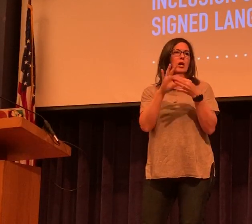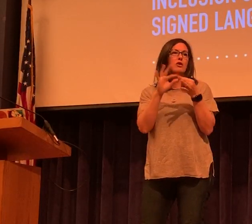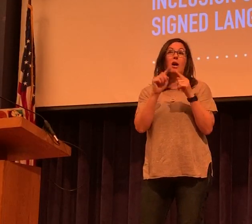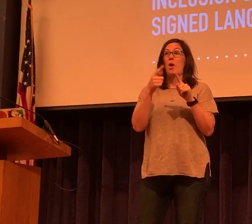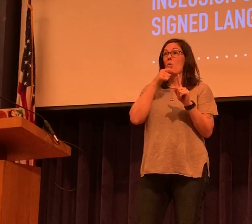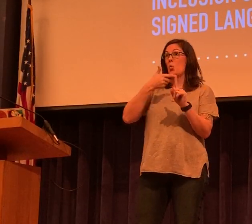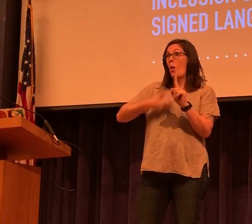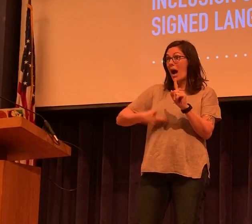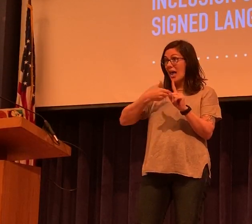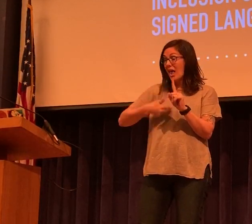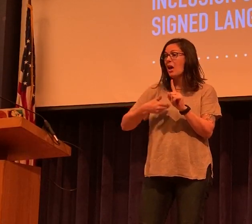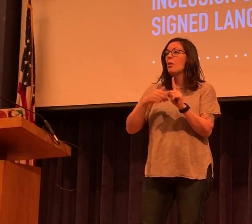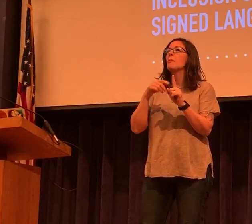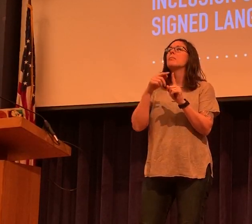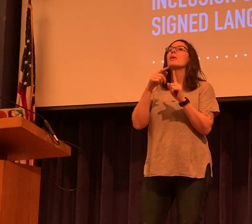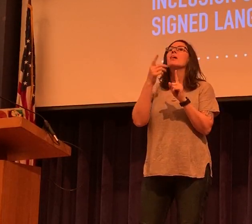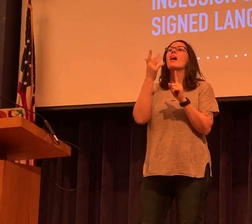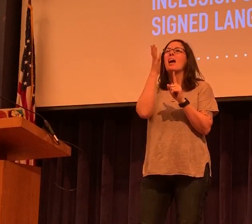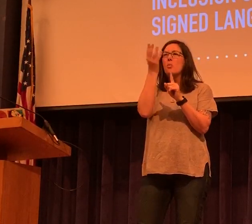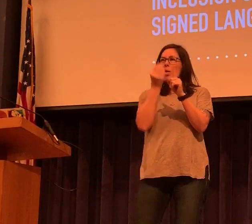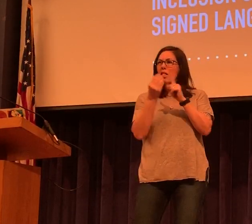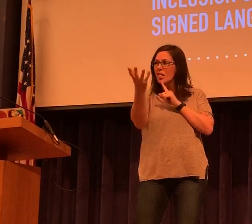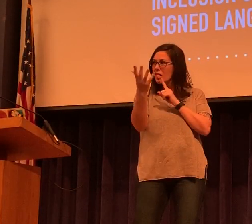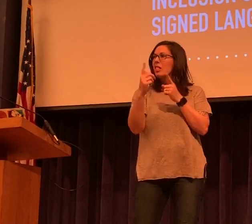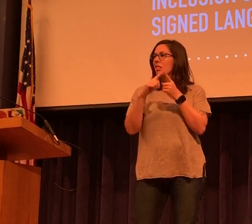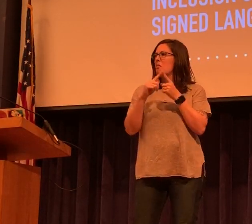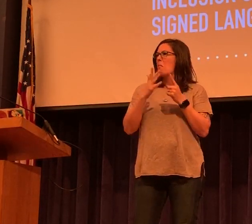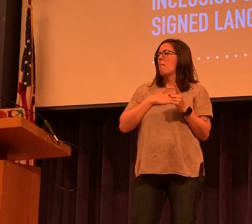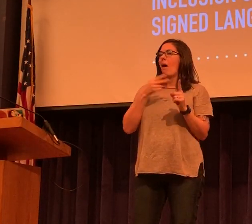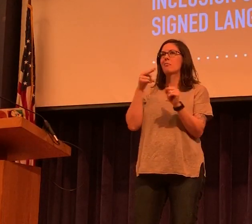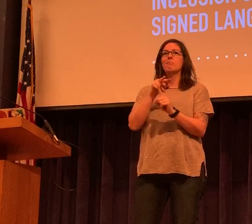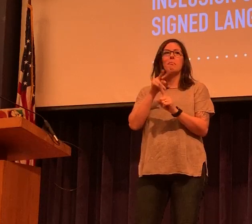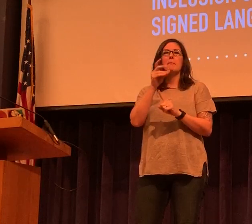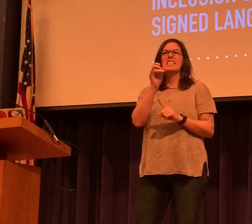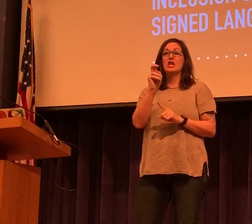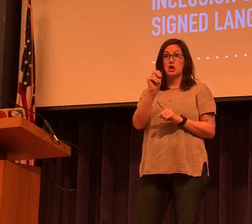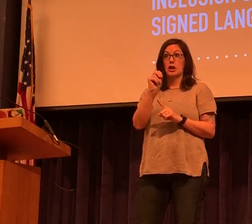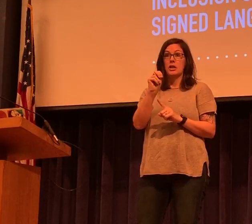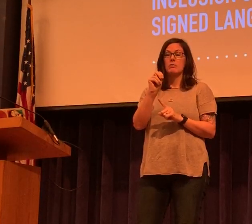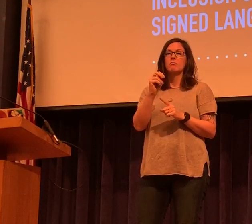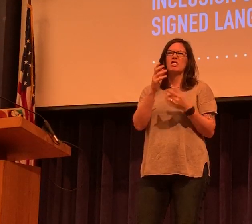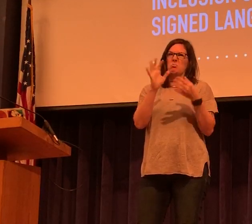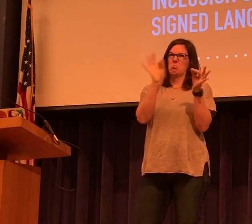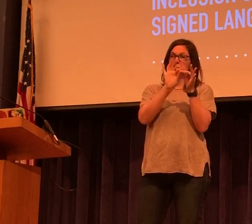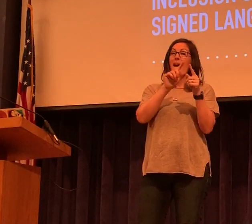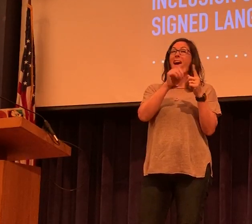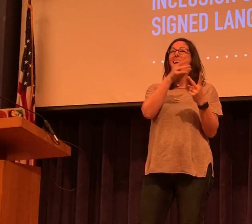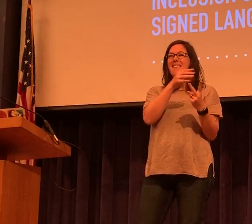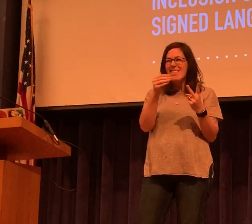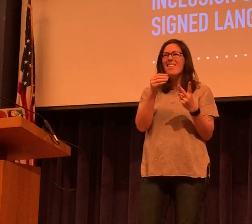In the first few minutes, I'm going to talk about who I am, as that informs my stance and my